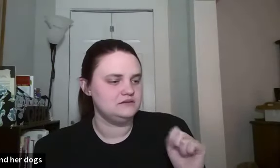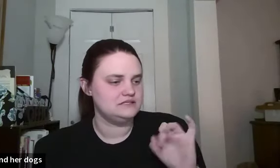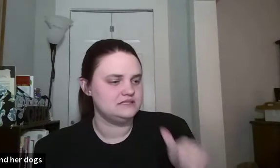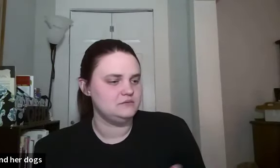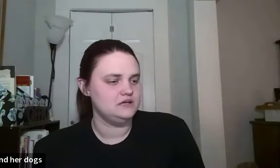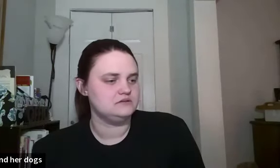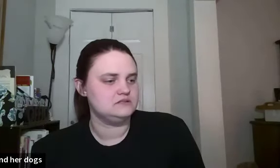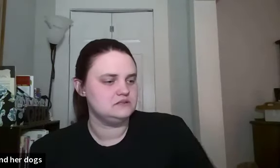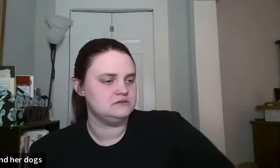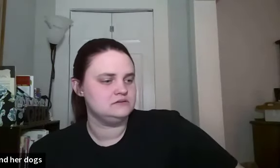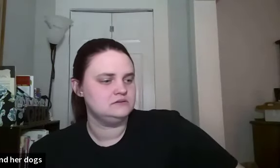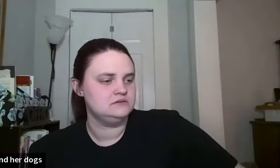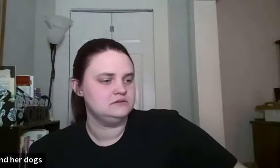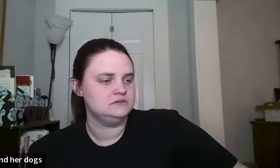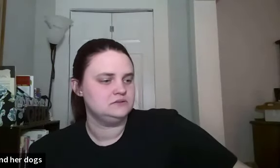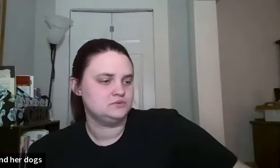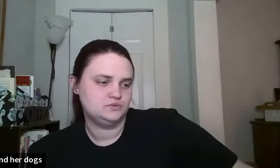Let's see, what else?